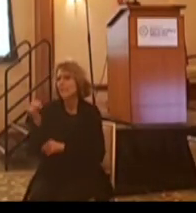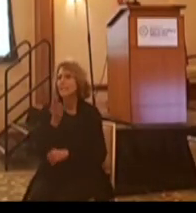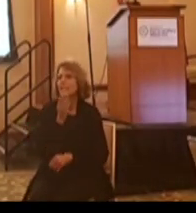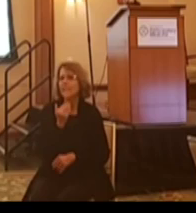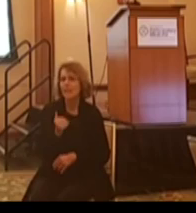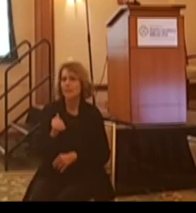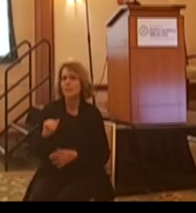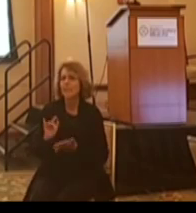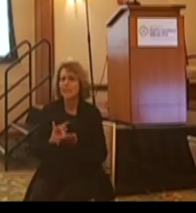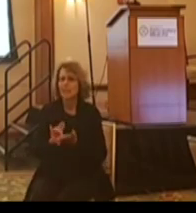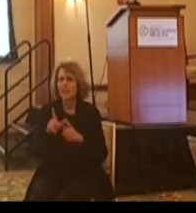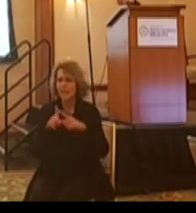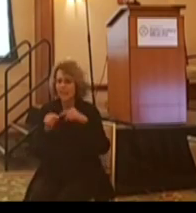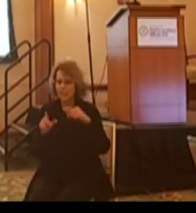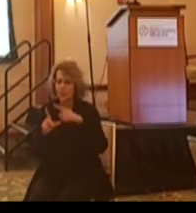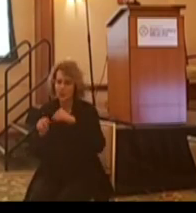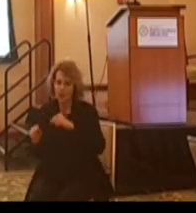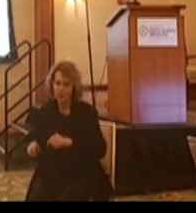are all,